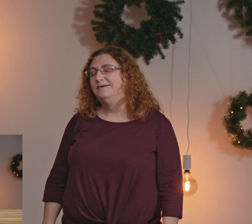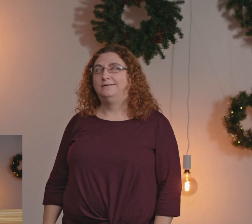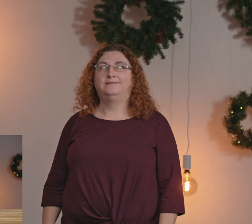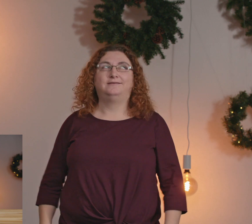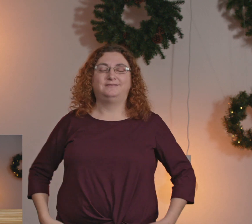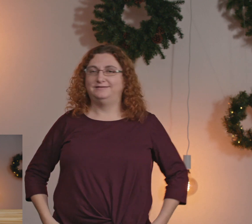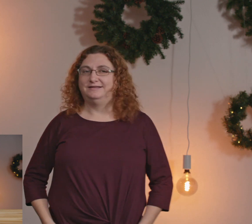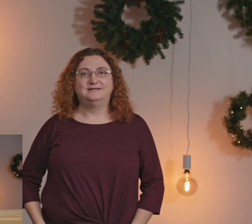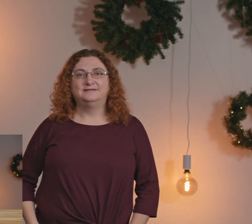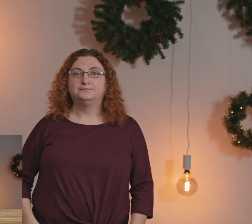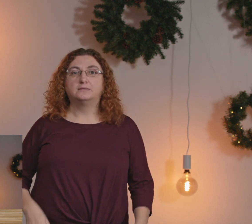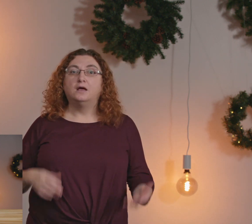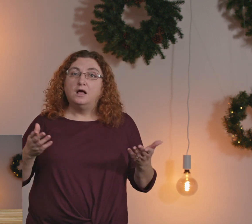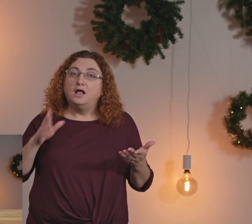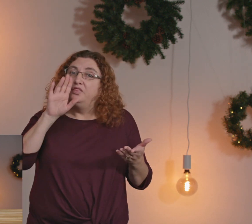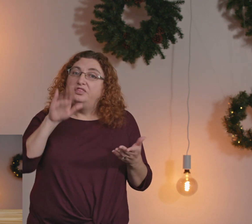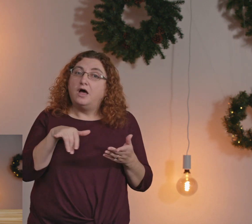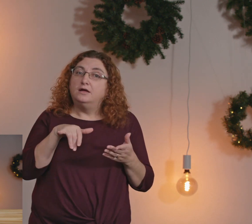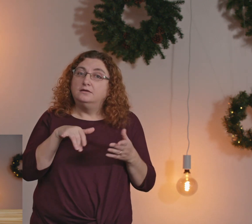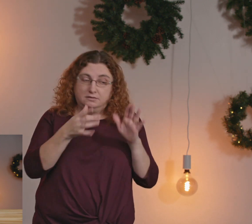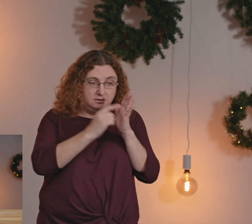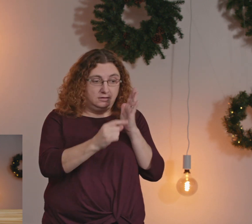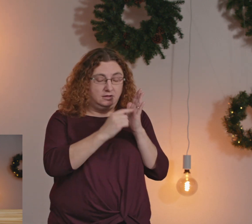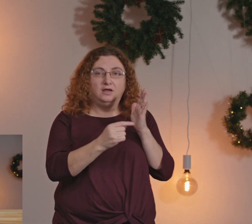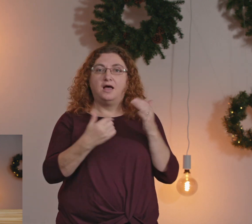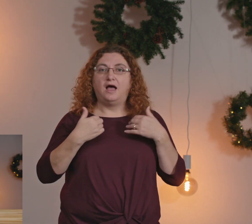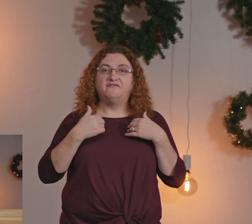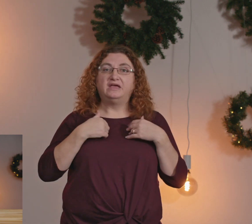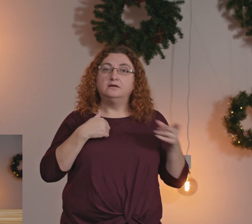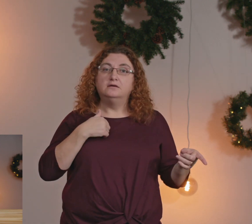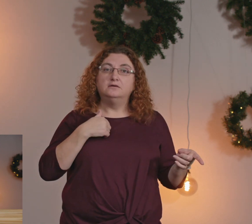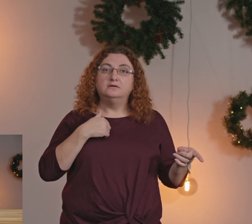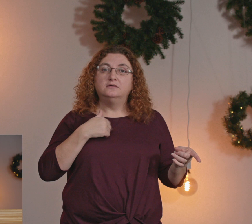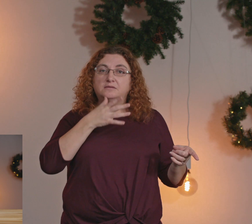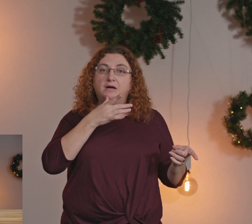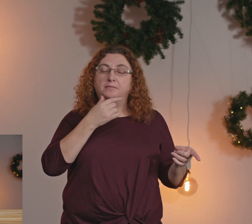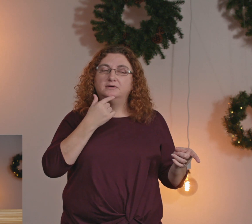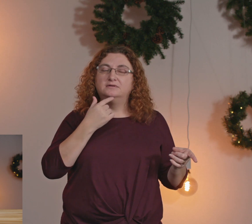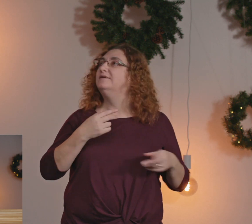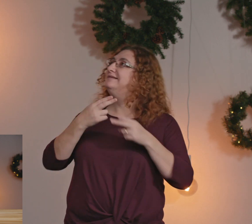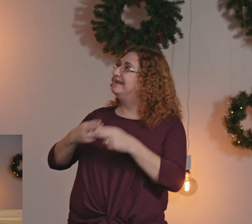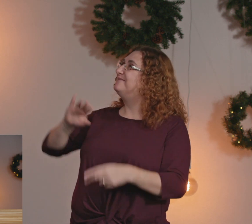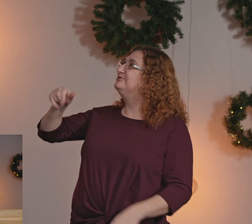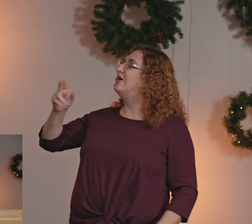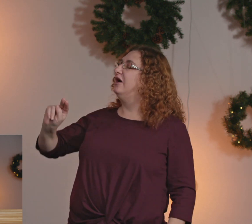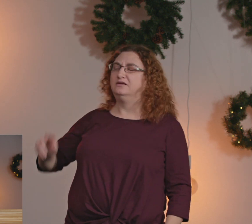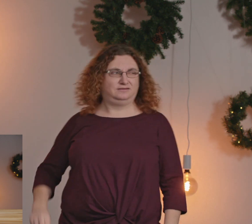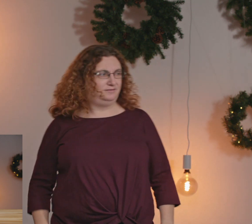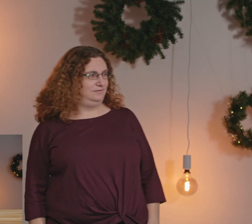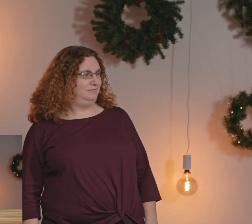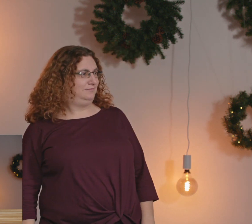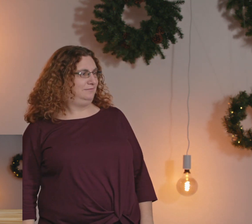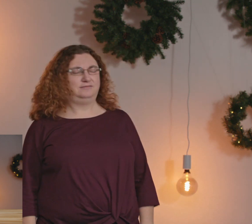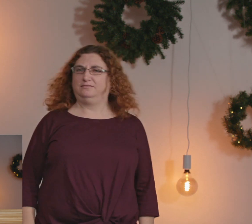is what's happening in this passage, is you've got Elizabeth saying, well, we're going to name him John. And everyone's responding like they just said